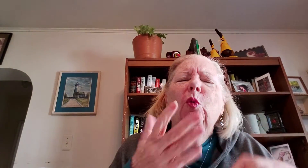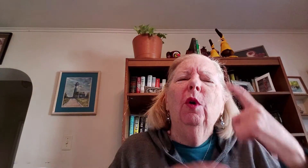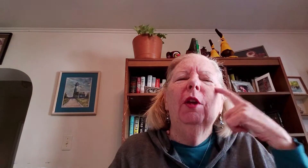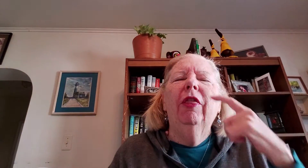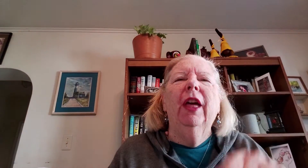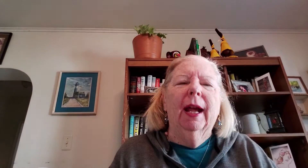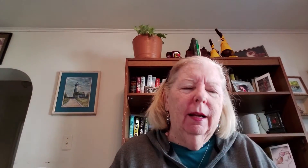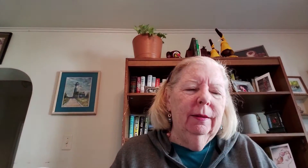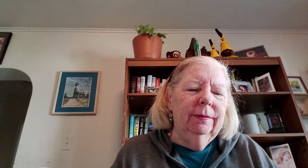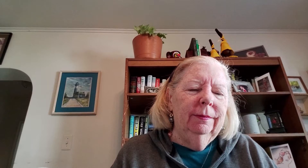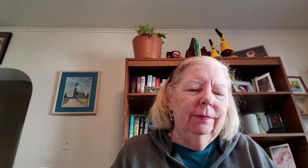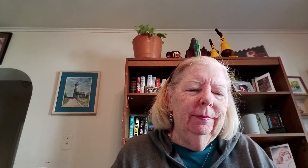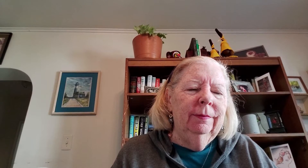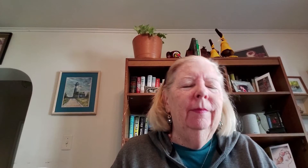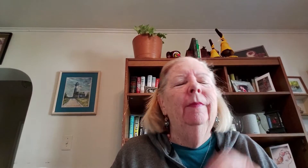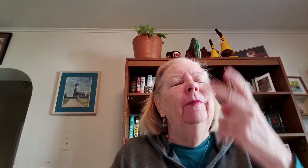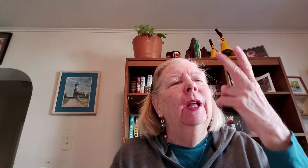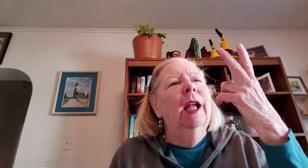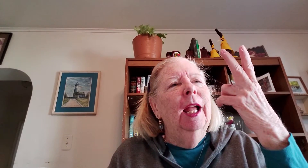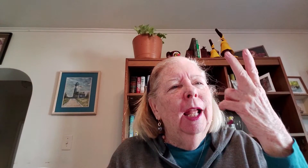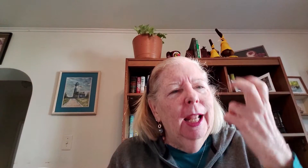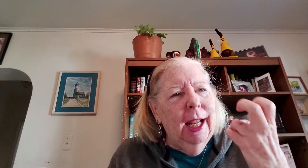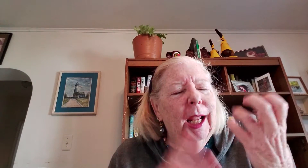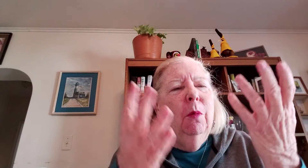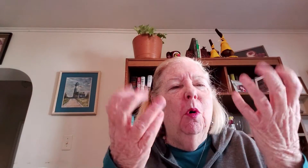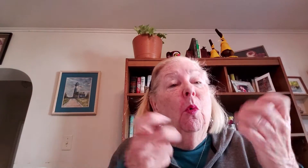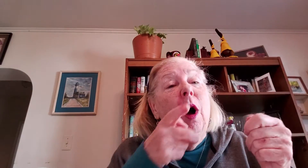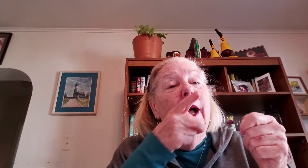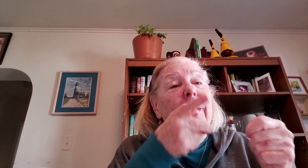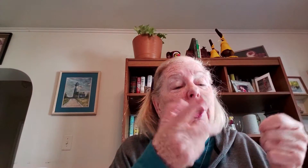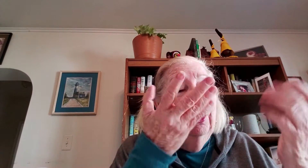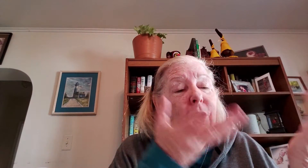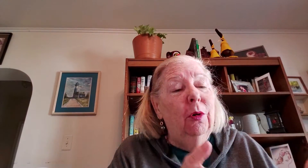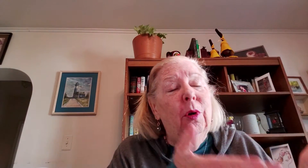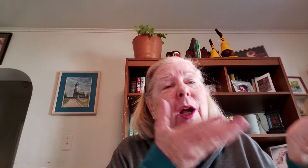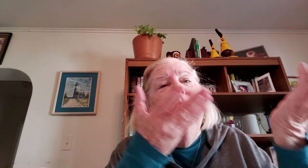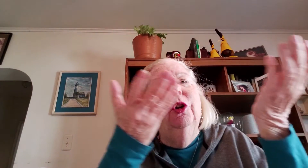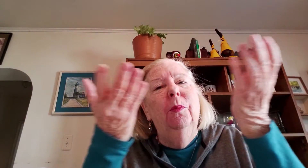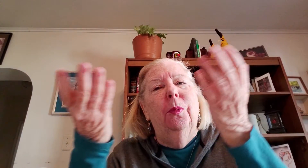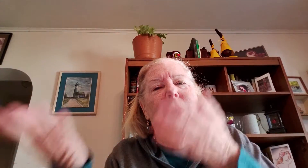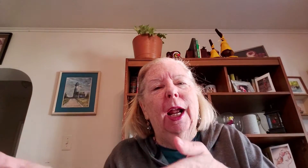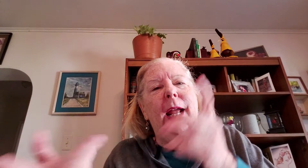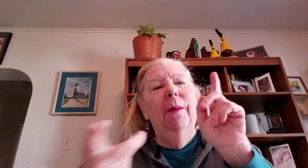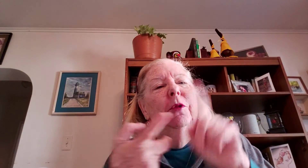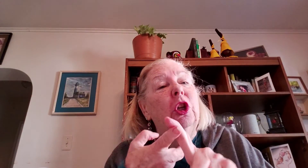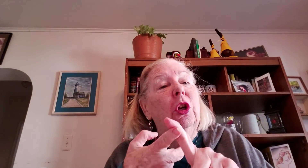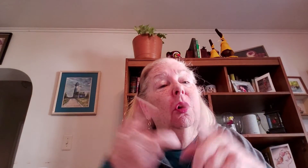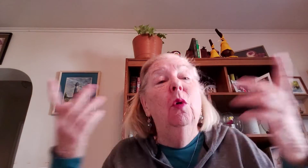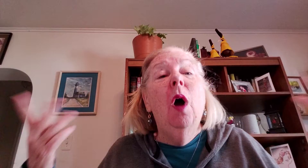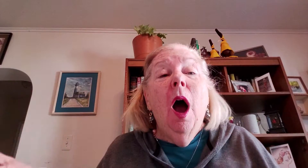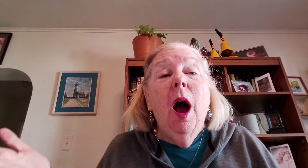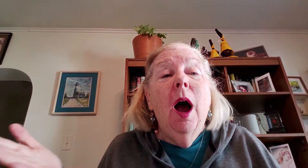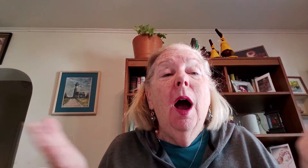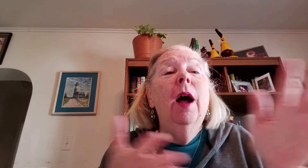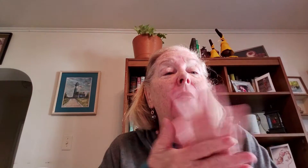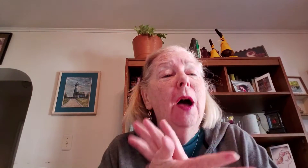what do you think? He will want you to bring him to the